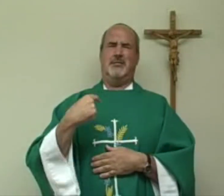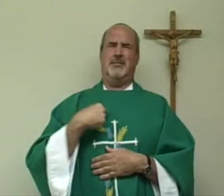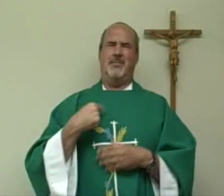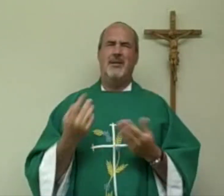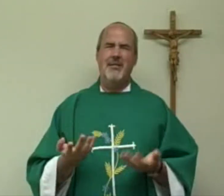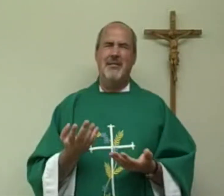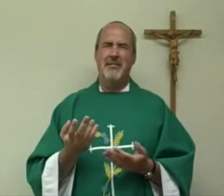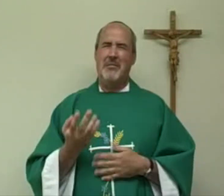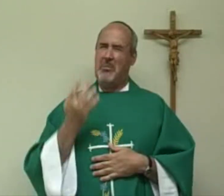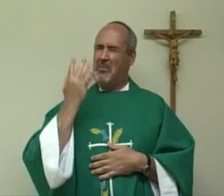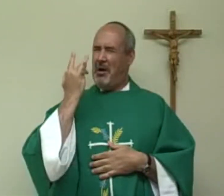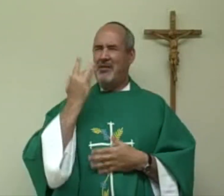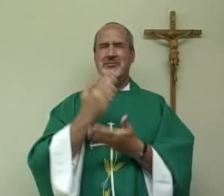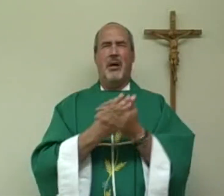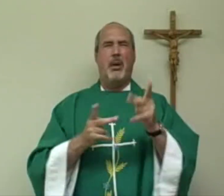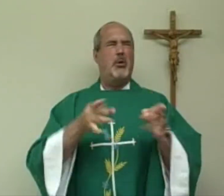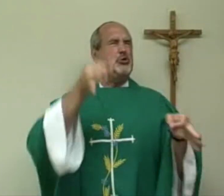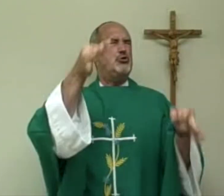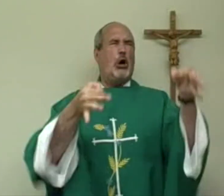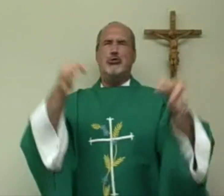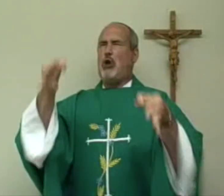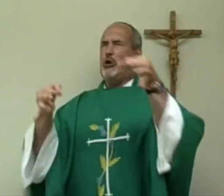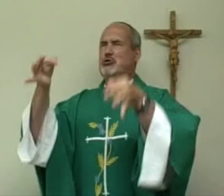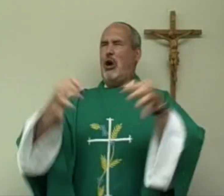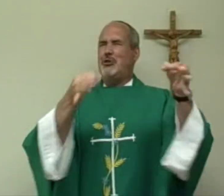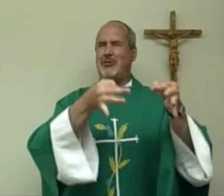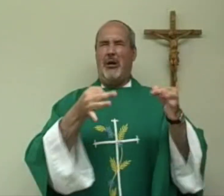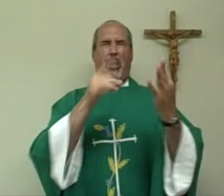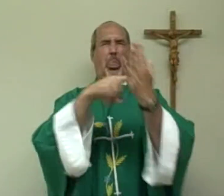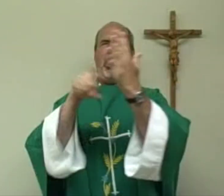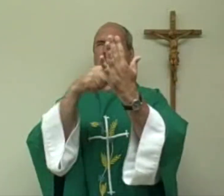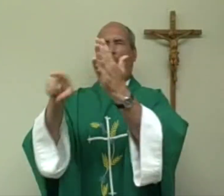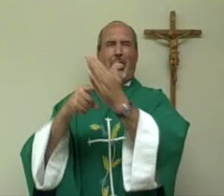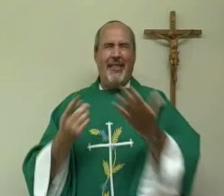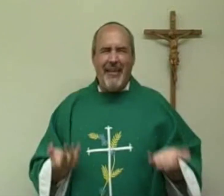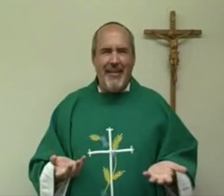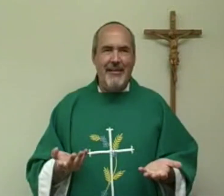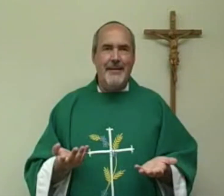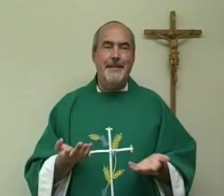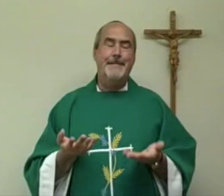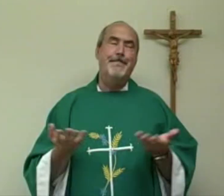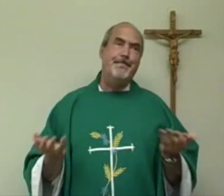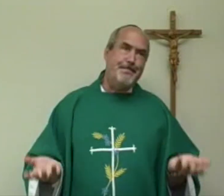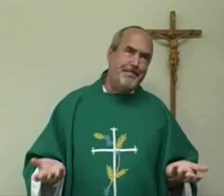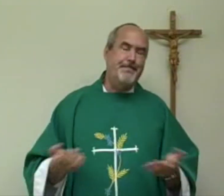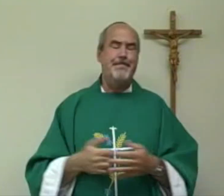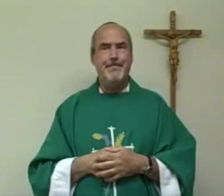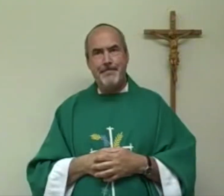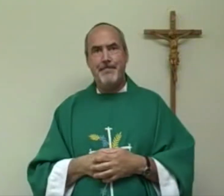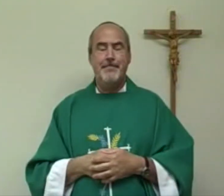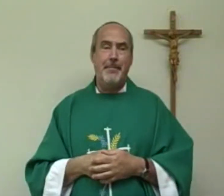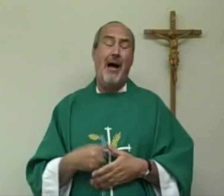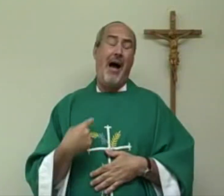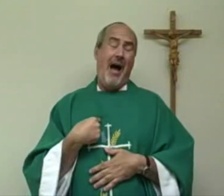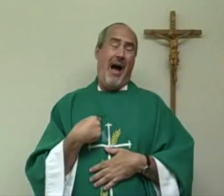is that sometimes people have asked me, why do some people go around judging and criticizing others so much?